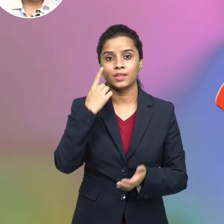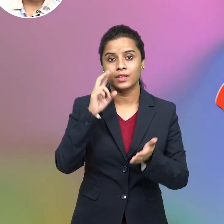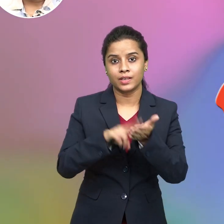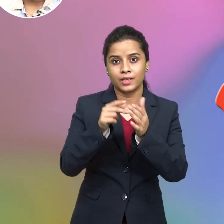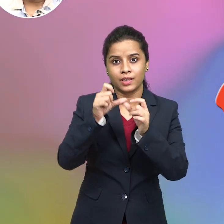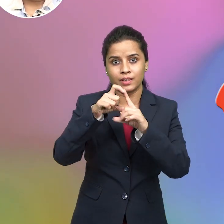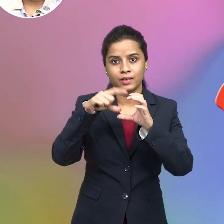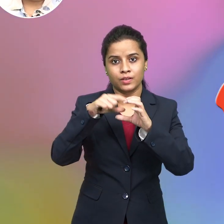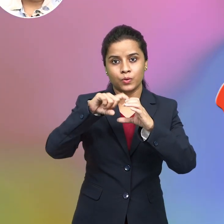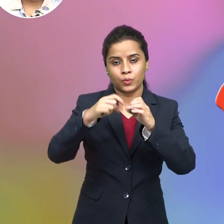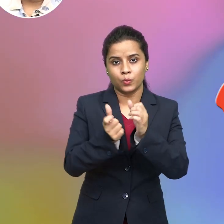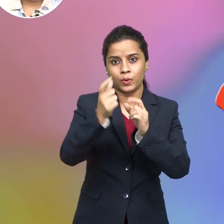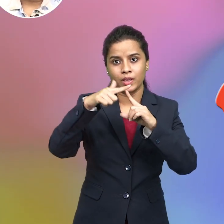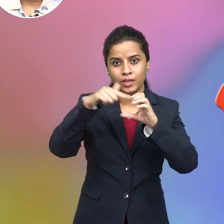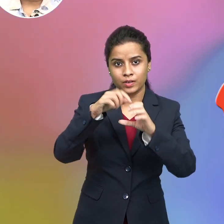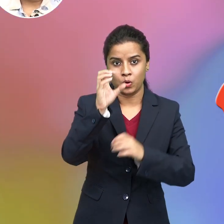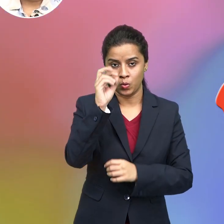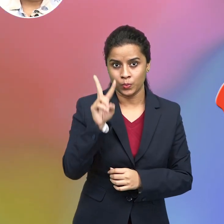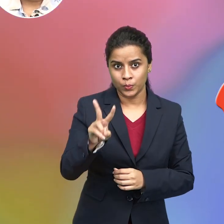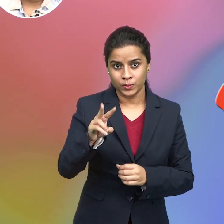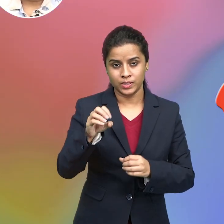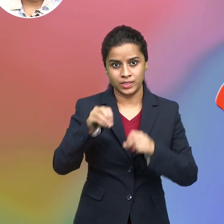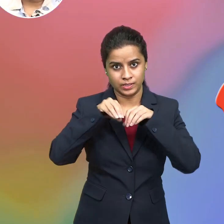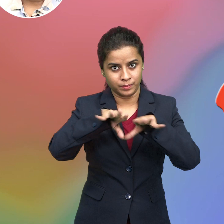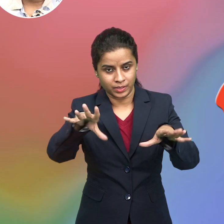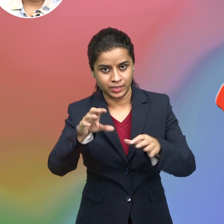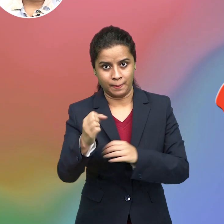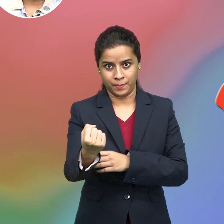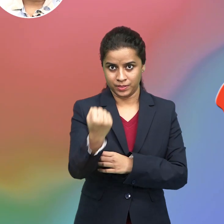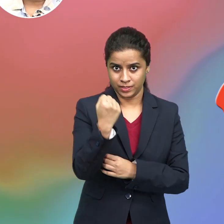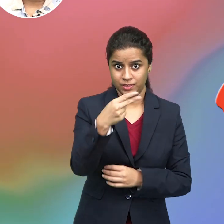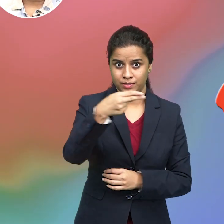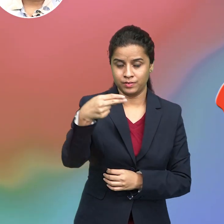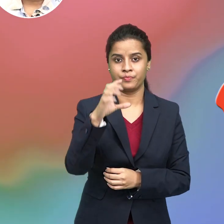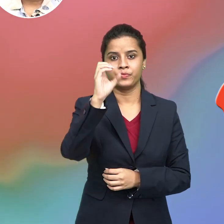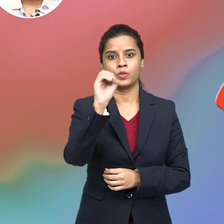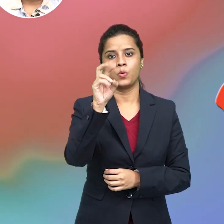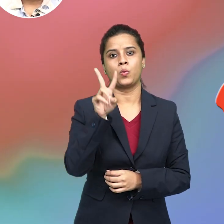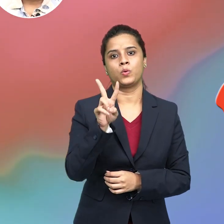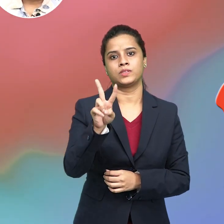The inadequate oxygen supply in muscles is called an oxygen debt.